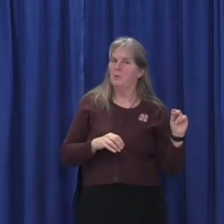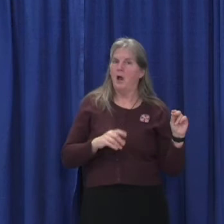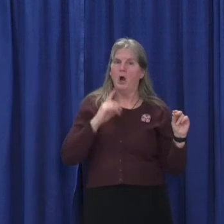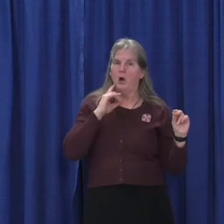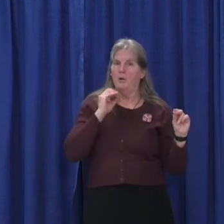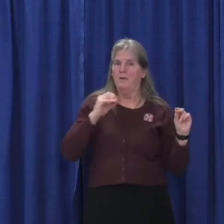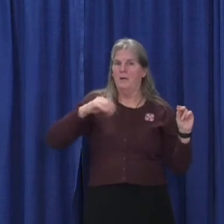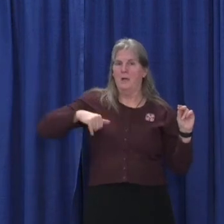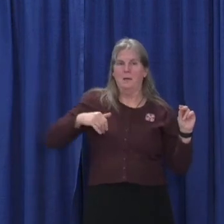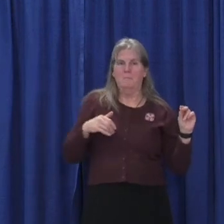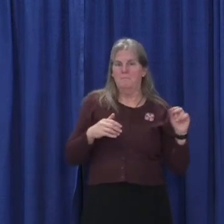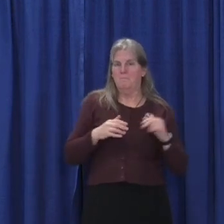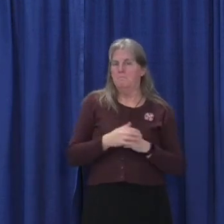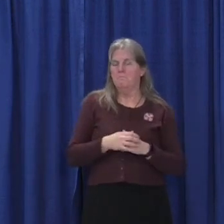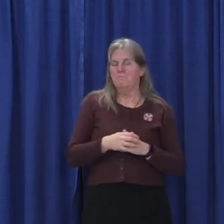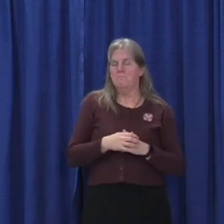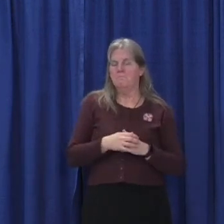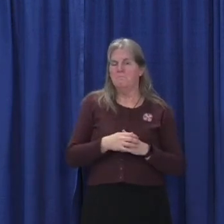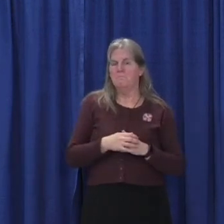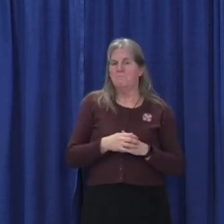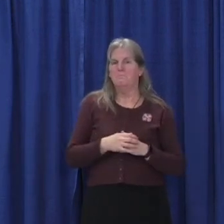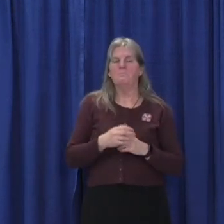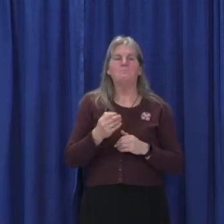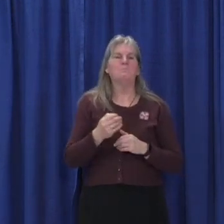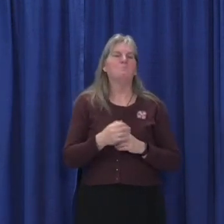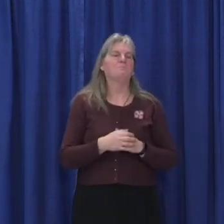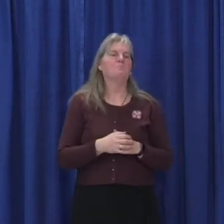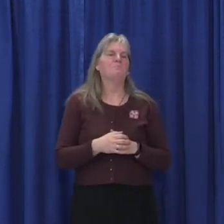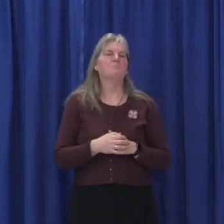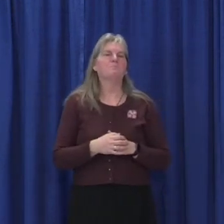current situation. Thanks.